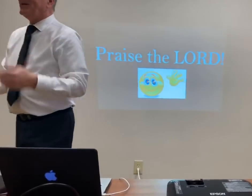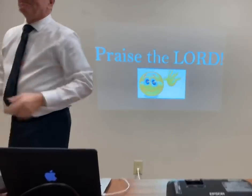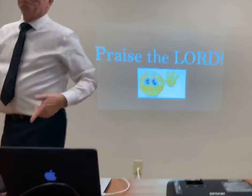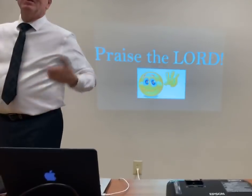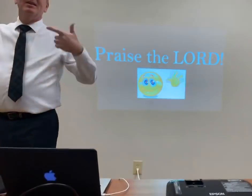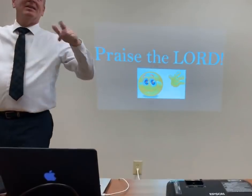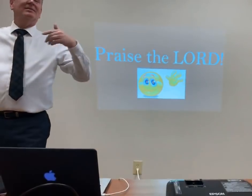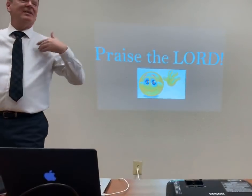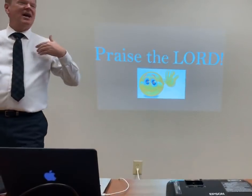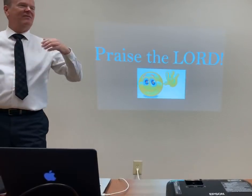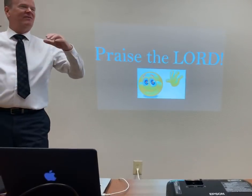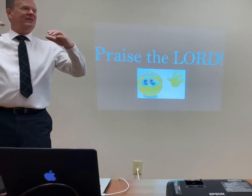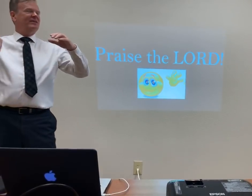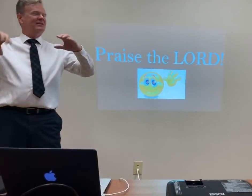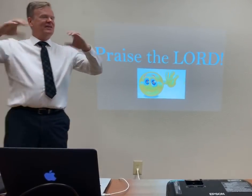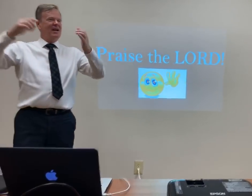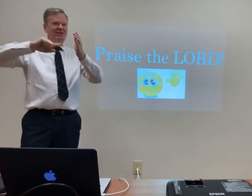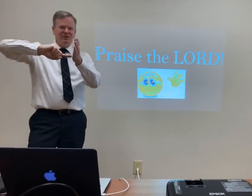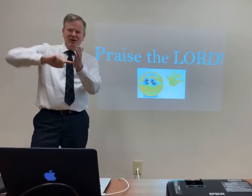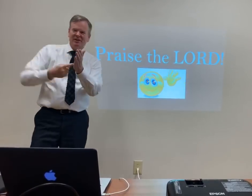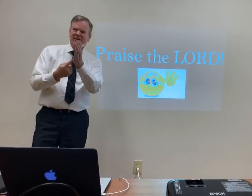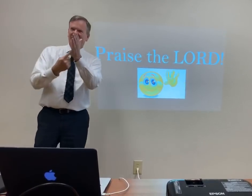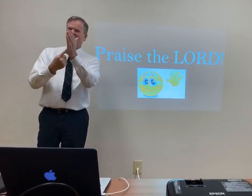Okay. All right. Let's go ahead and start class.